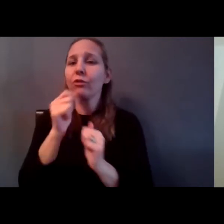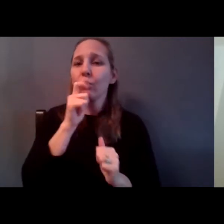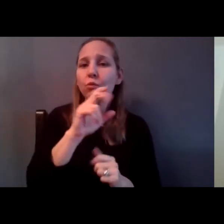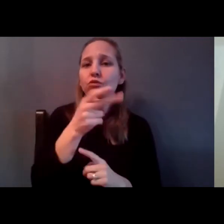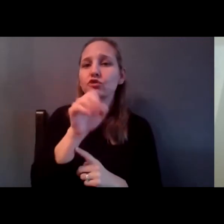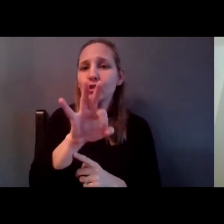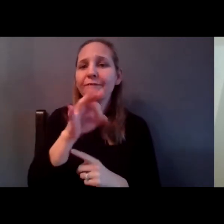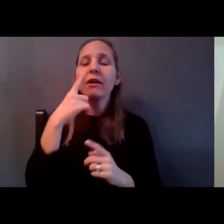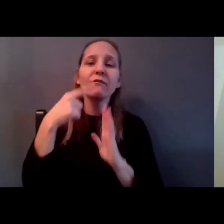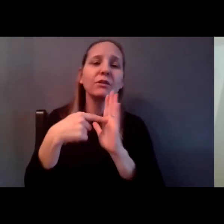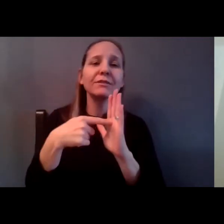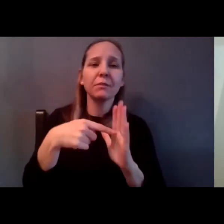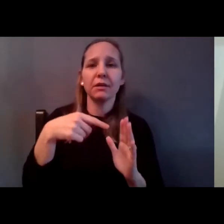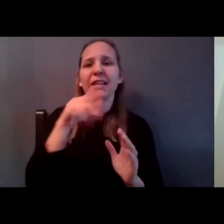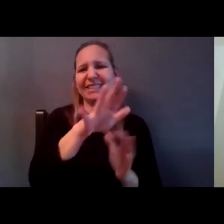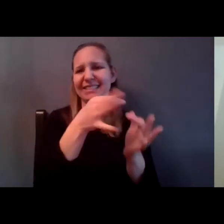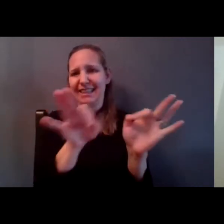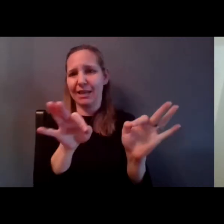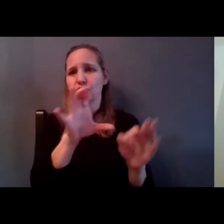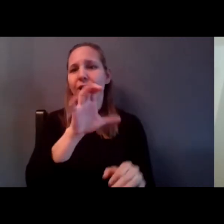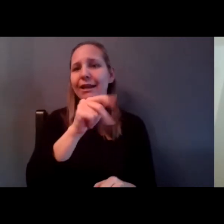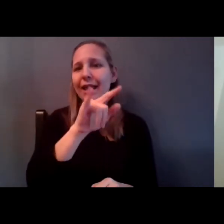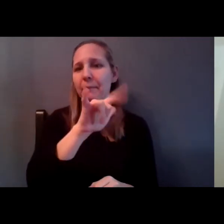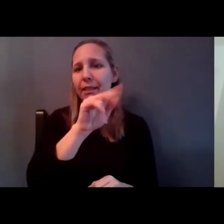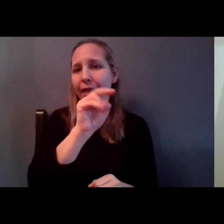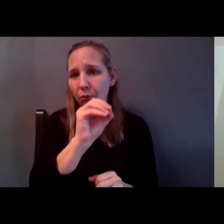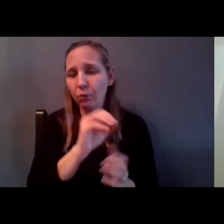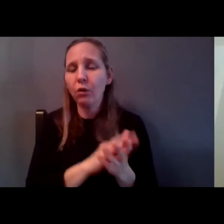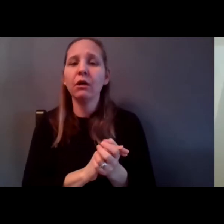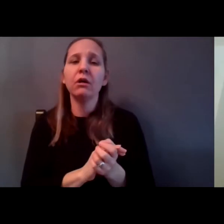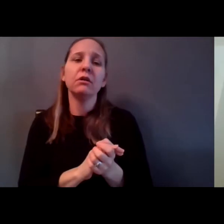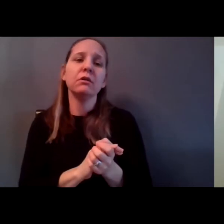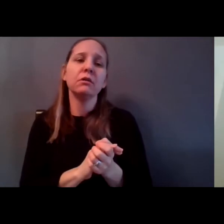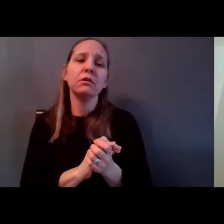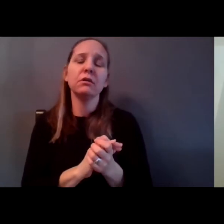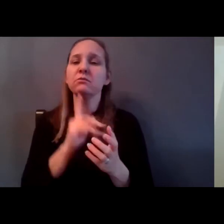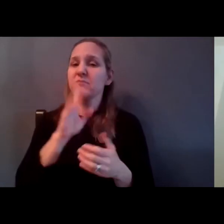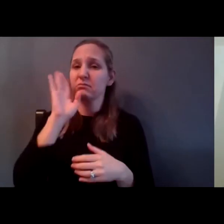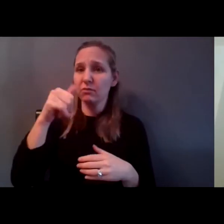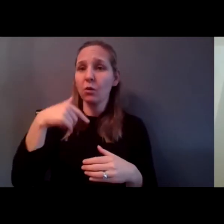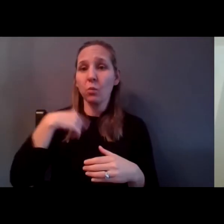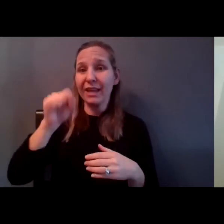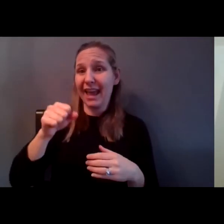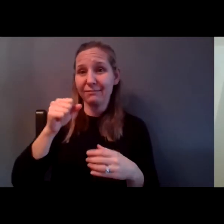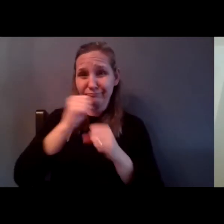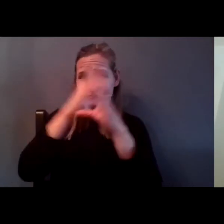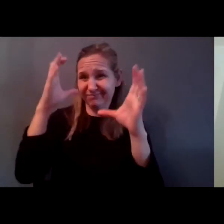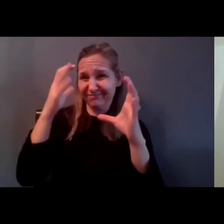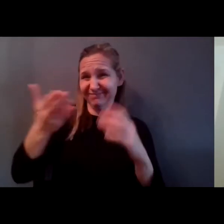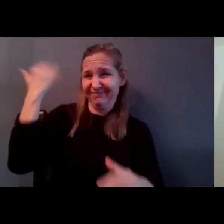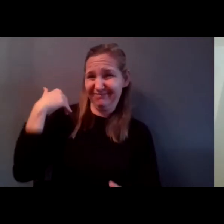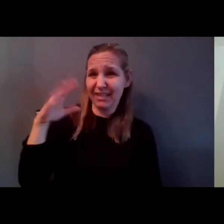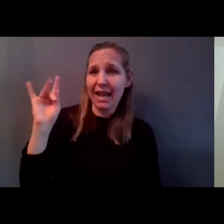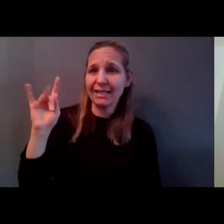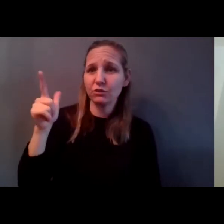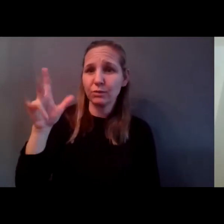chief Kayapalanok, known as Kapalino. We can even argue as far back as 1827 that,